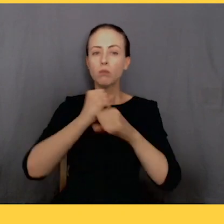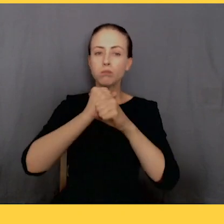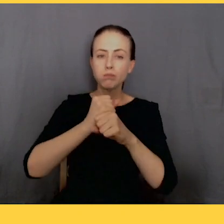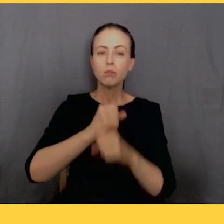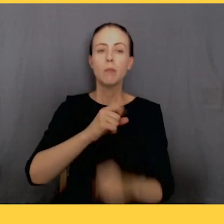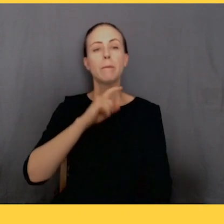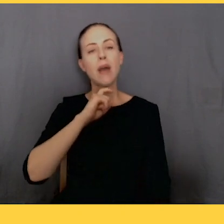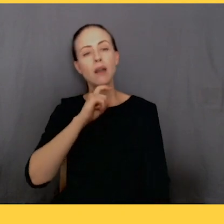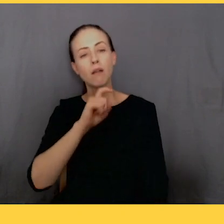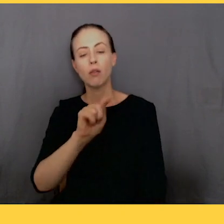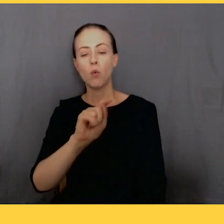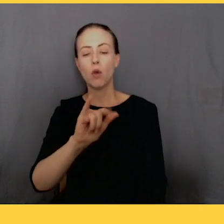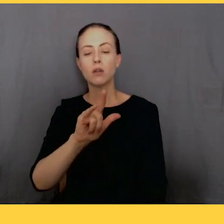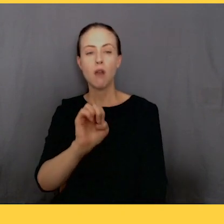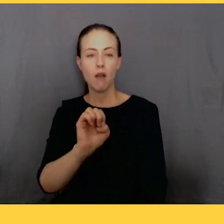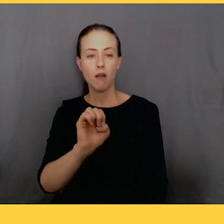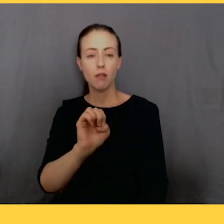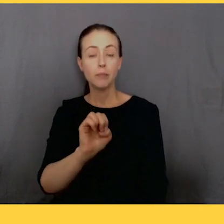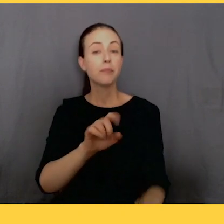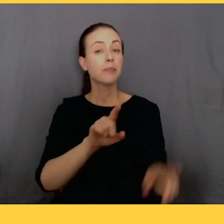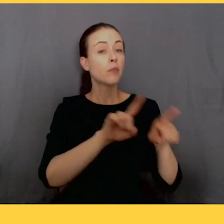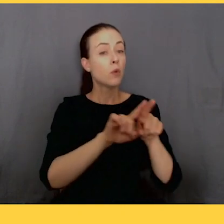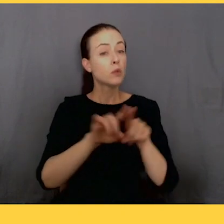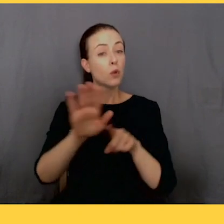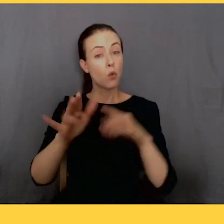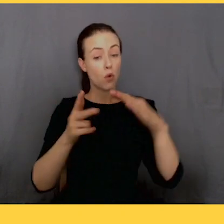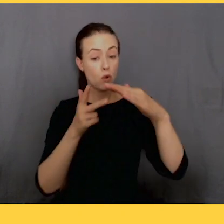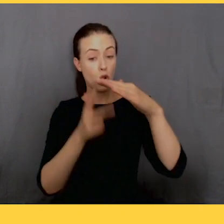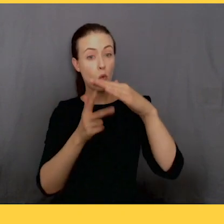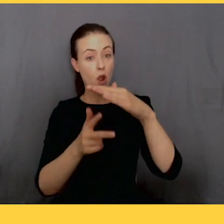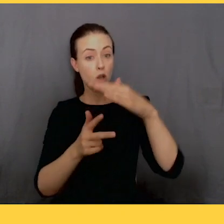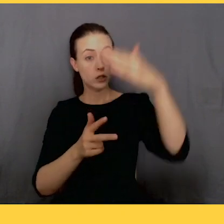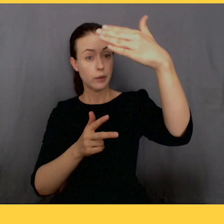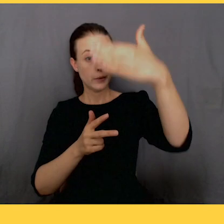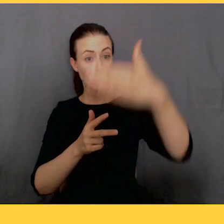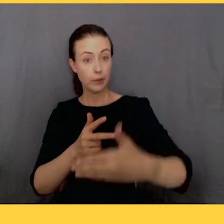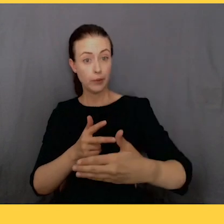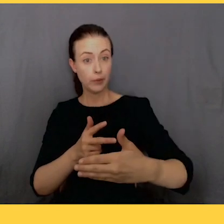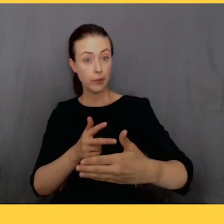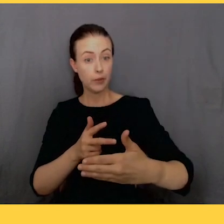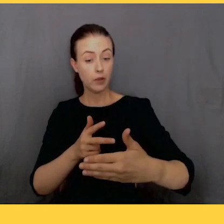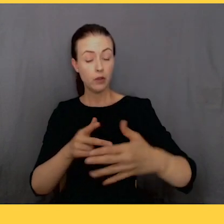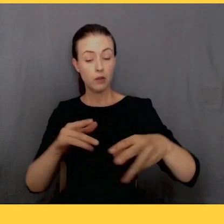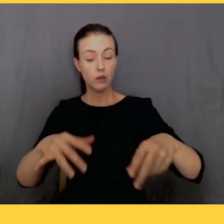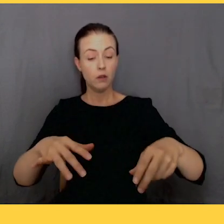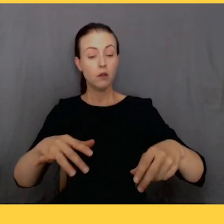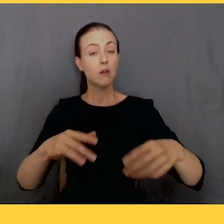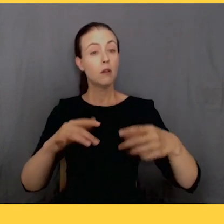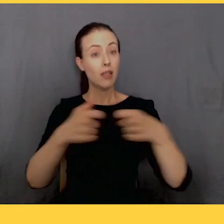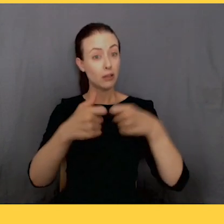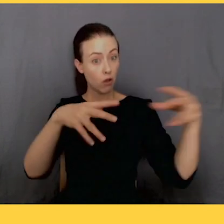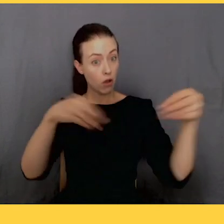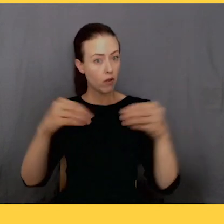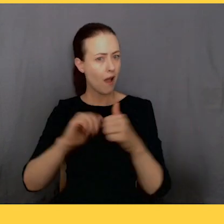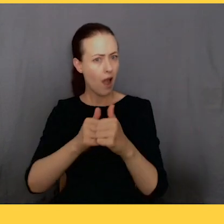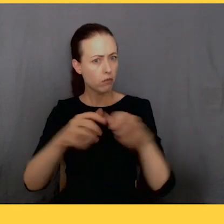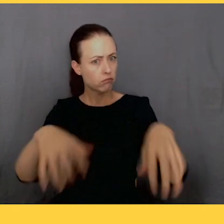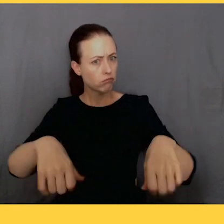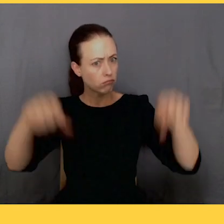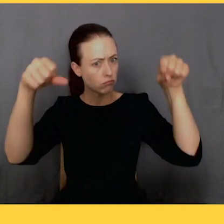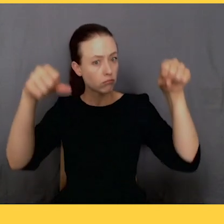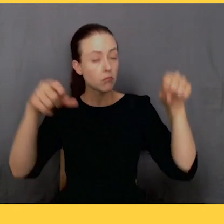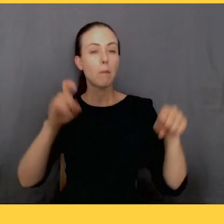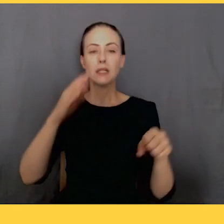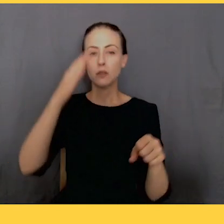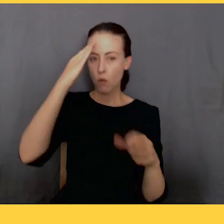how to release your automatic garage door and practice opening it manually with all the drivers in your family. The second stage is to